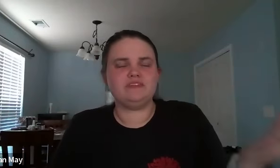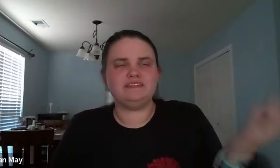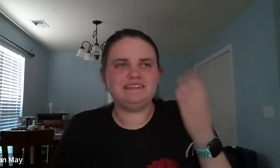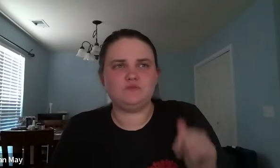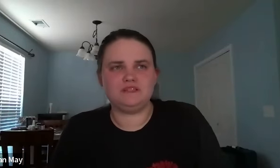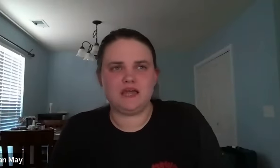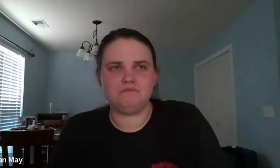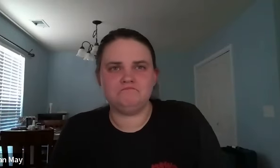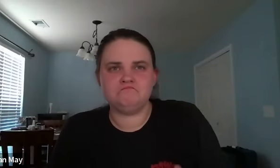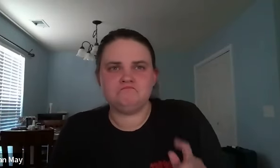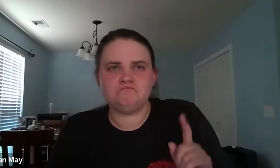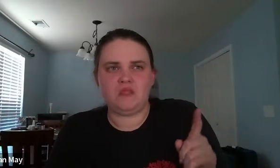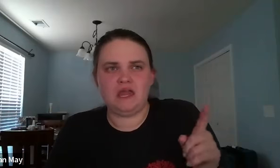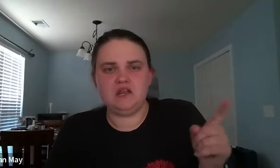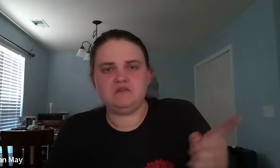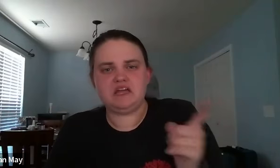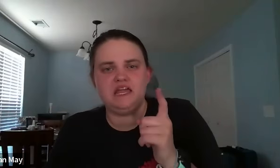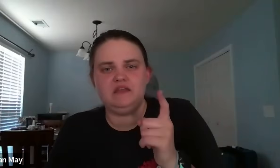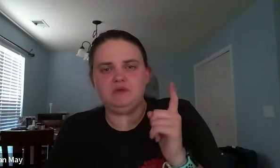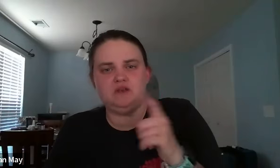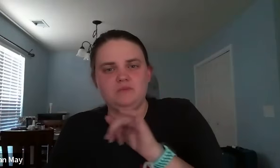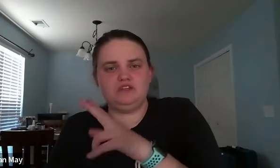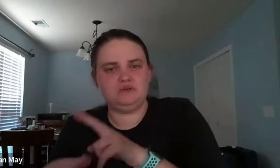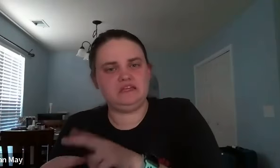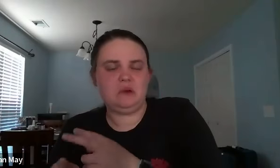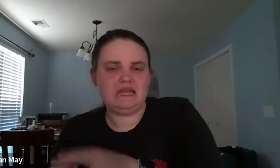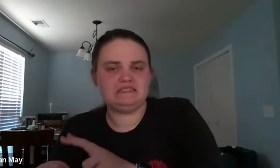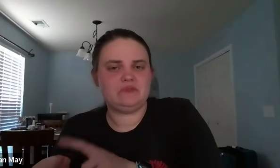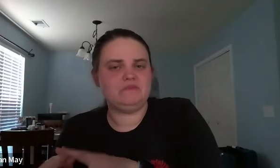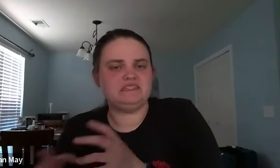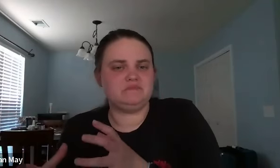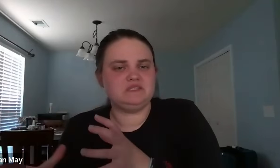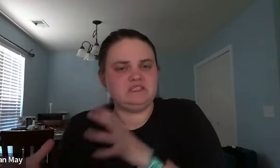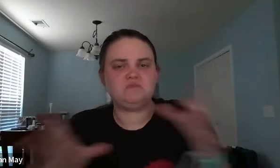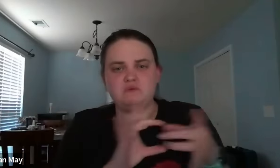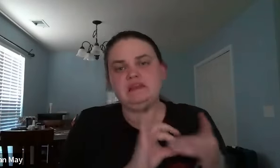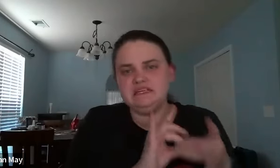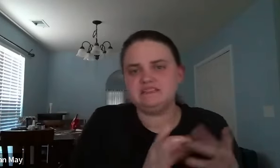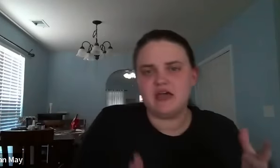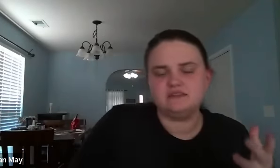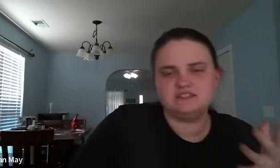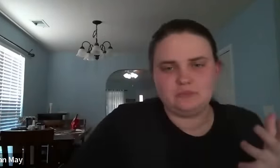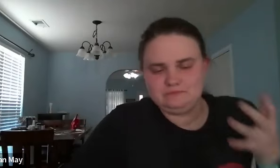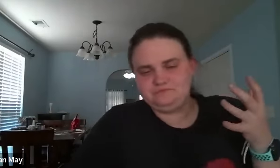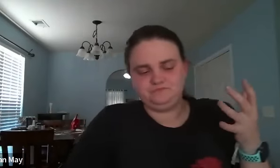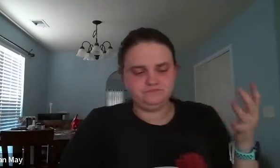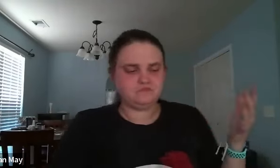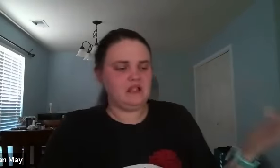did this one time, and I know the sign, normally you do like twice. Well, that means it must be something related to that. So,